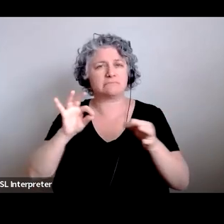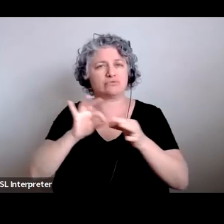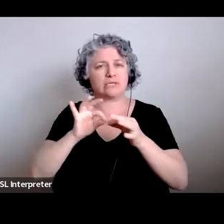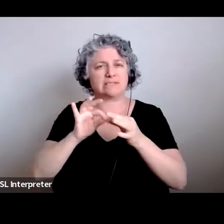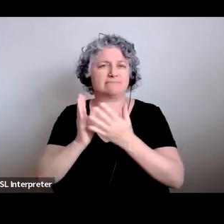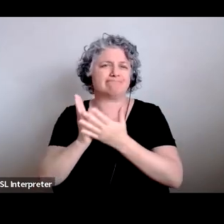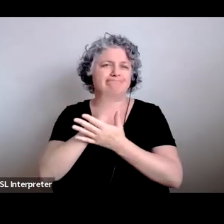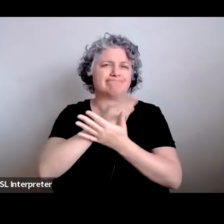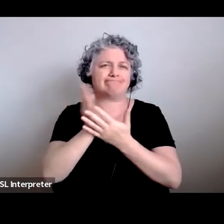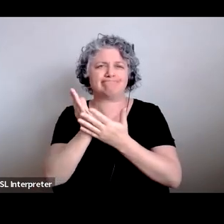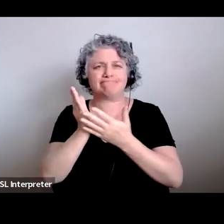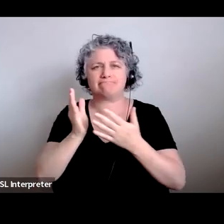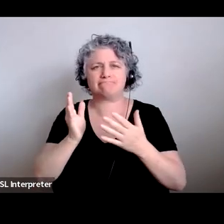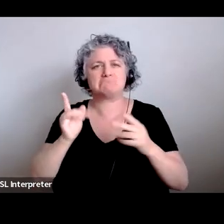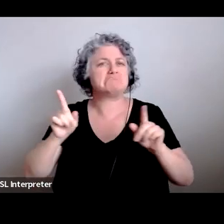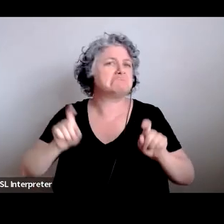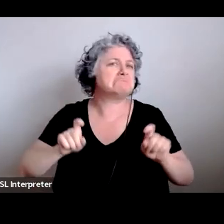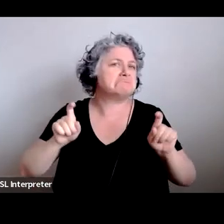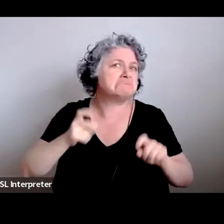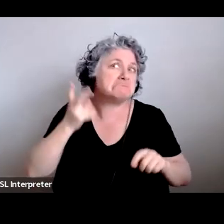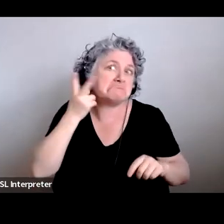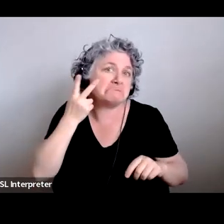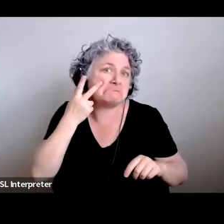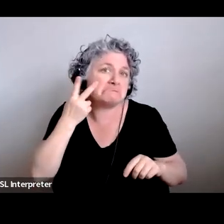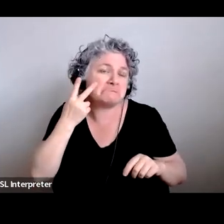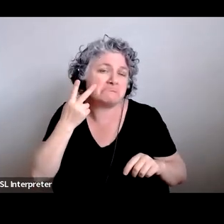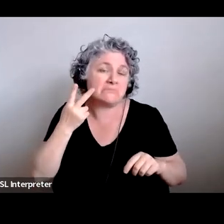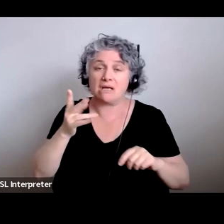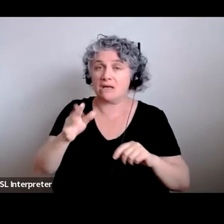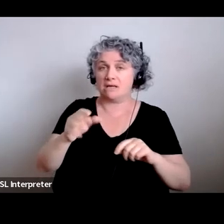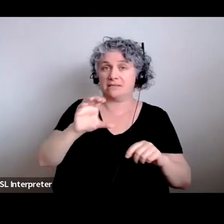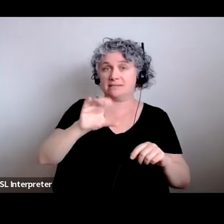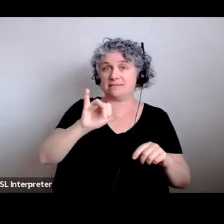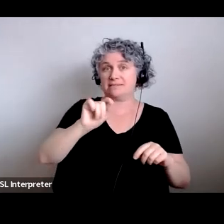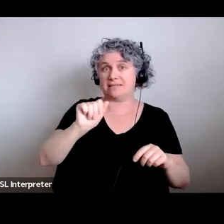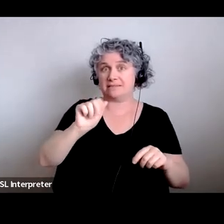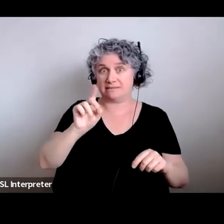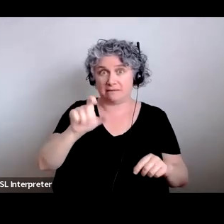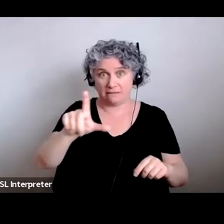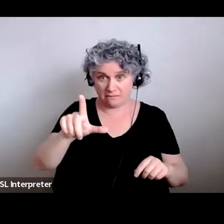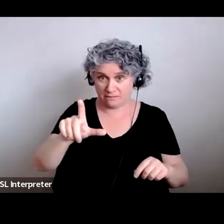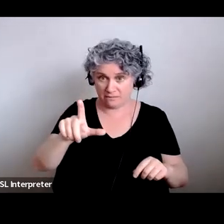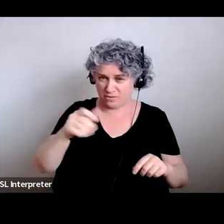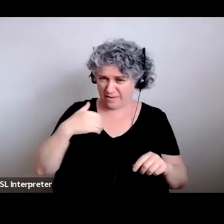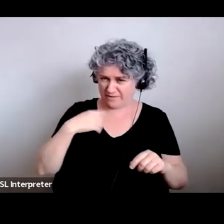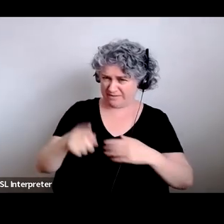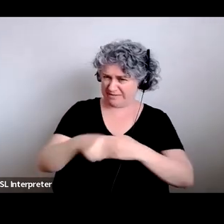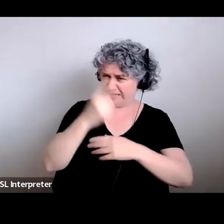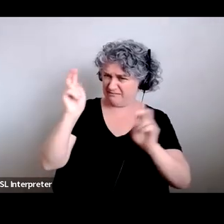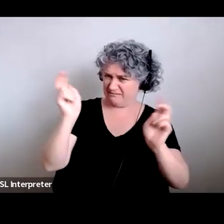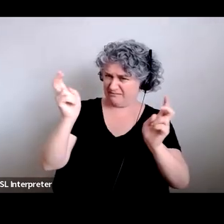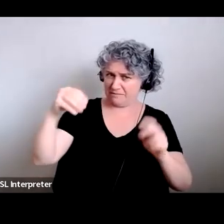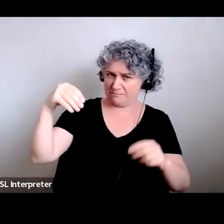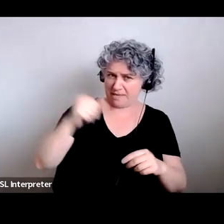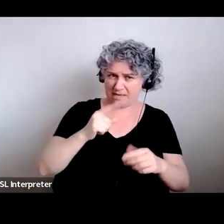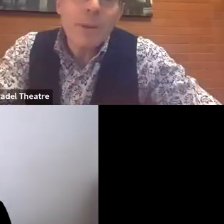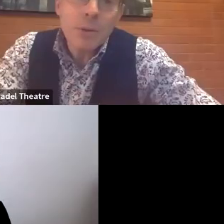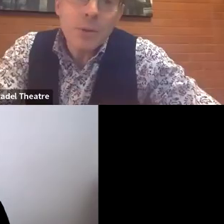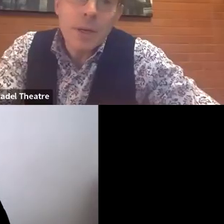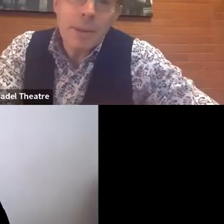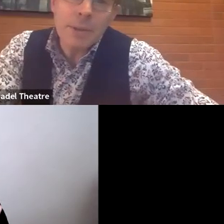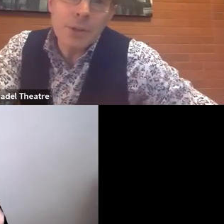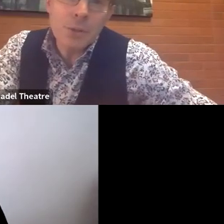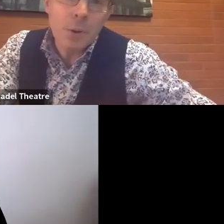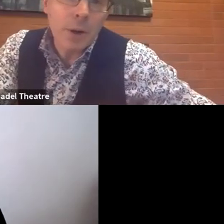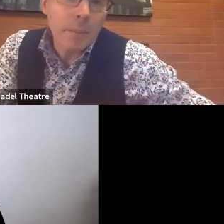that any of you are doing, kind of experimenting with, like at the Citadel? Do you have a pay what you can day, Daryl? Yeah, we